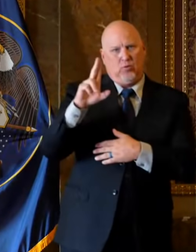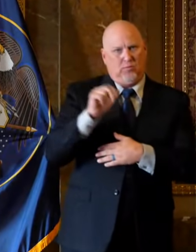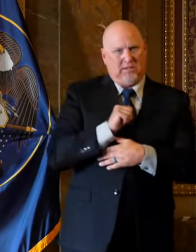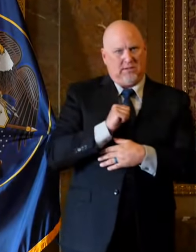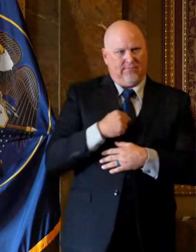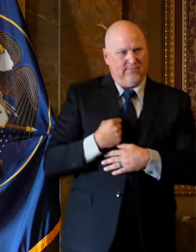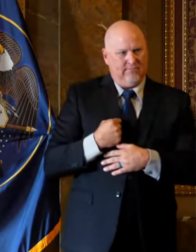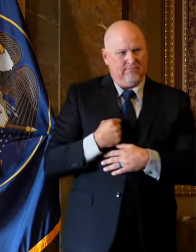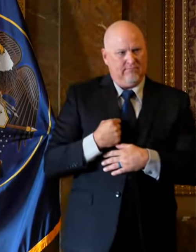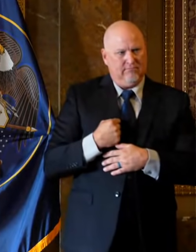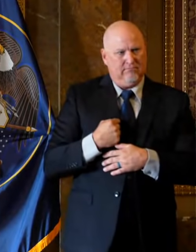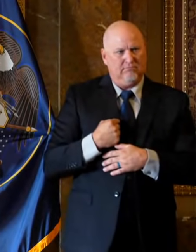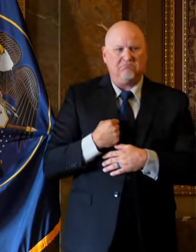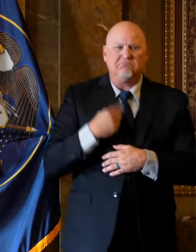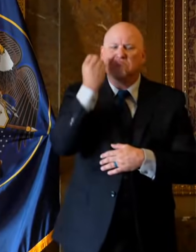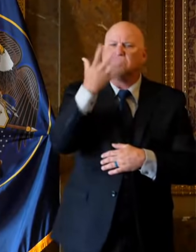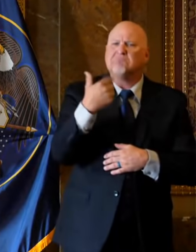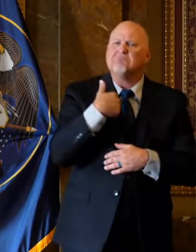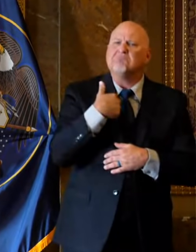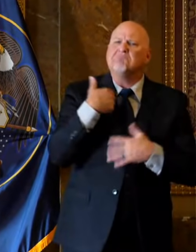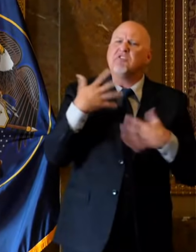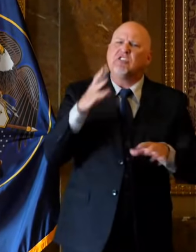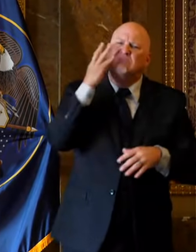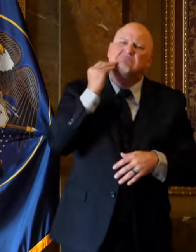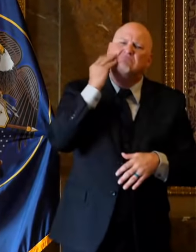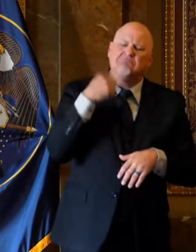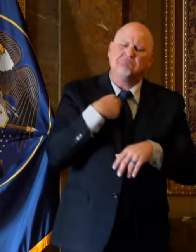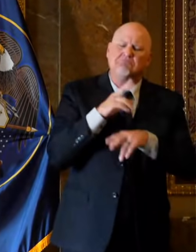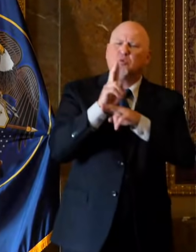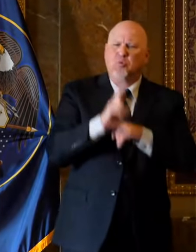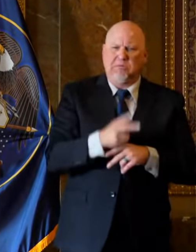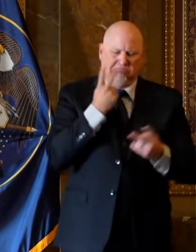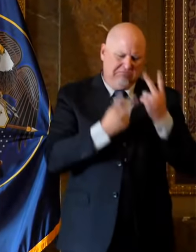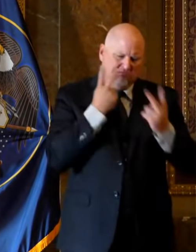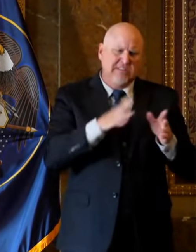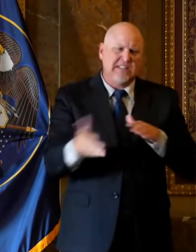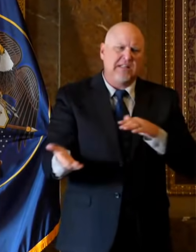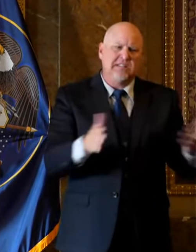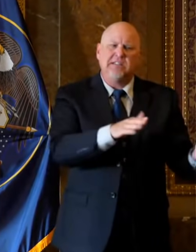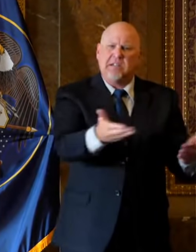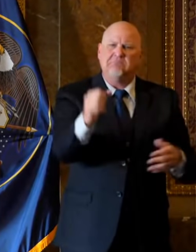that's true, but most of that is not preventable.